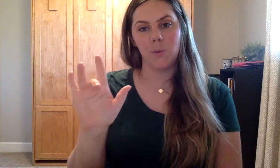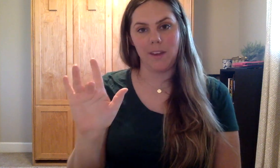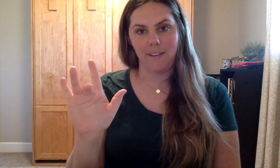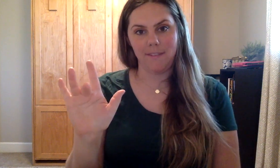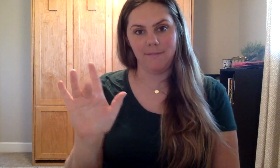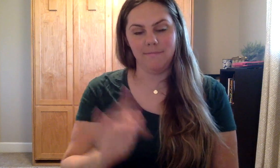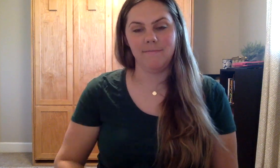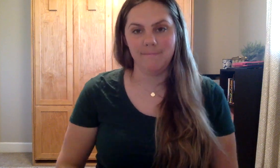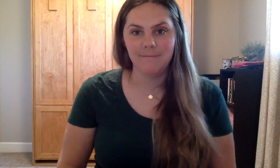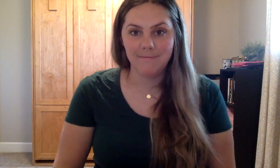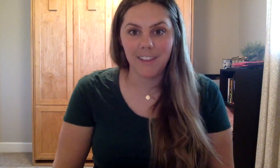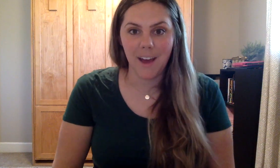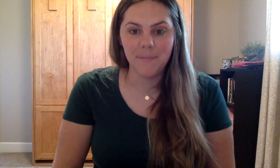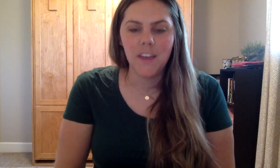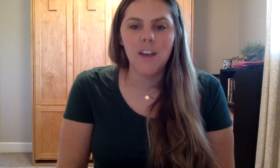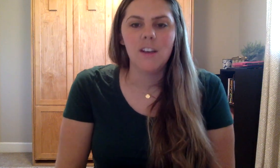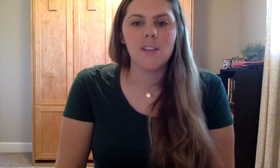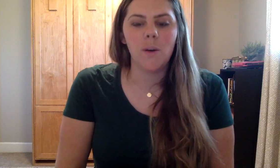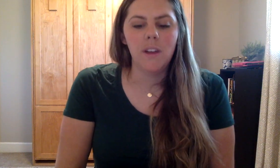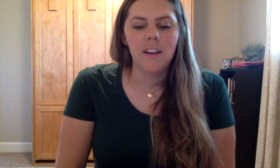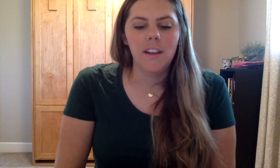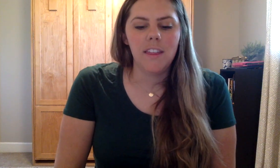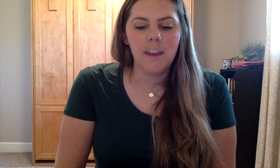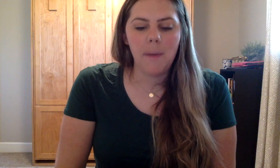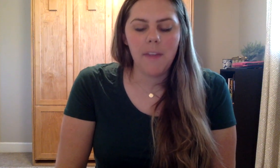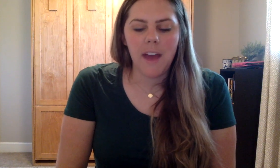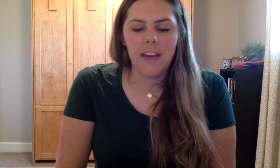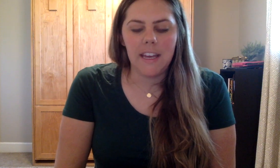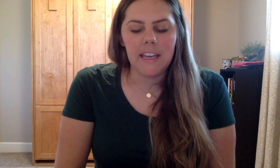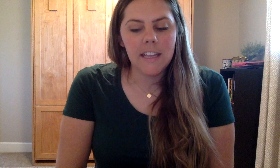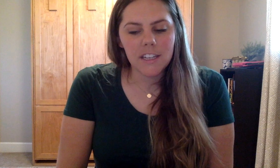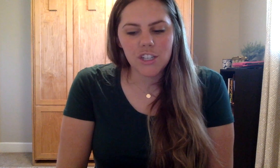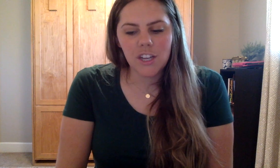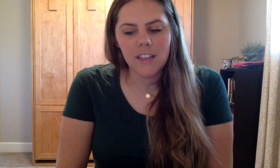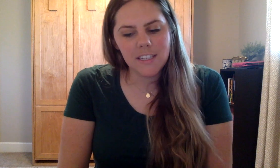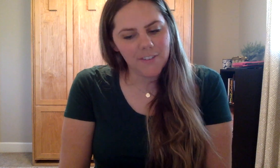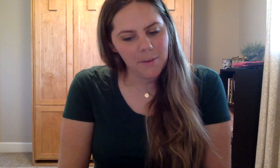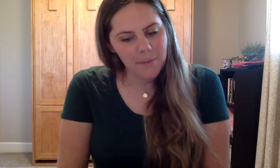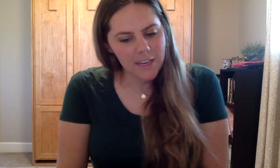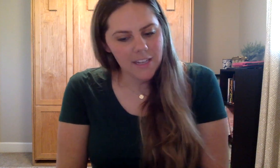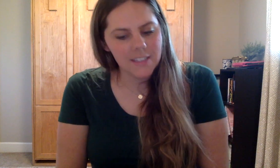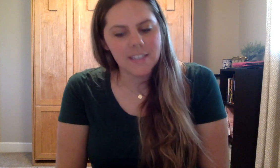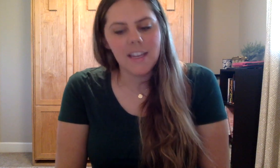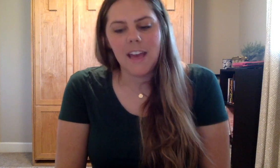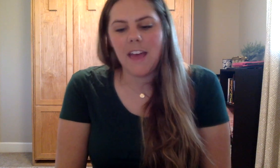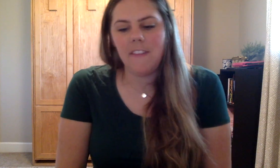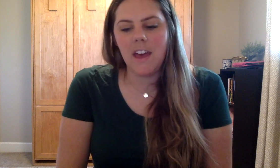25. Yeah. So think about that in English, the different meanings, and